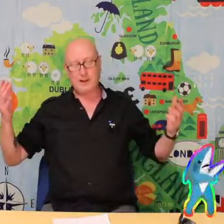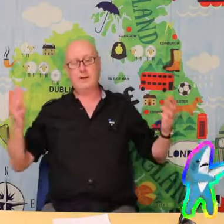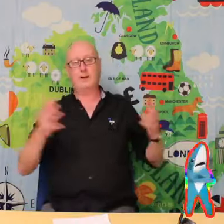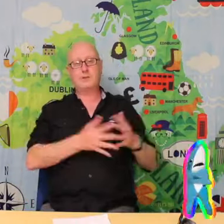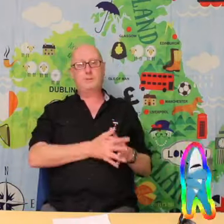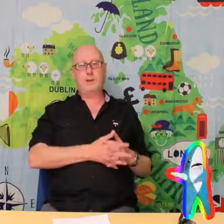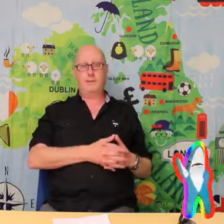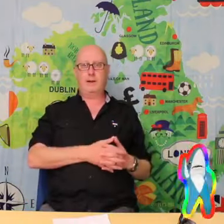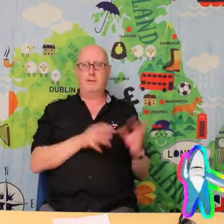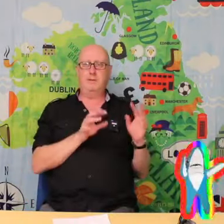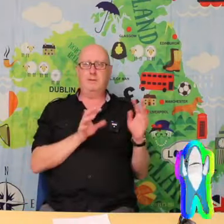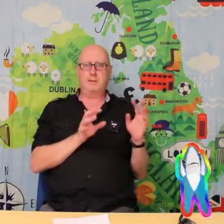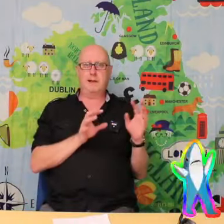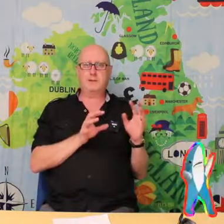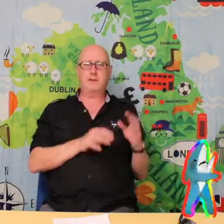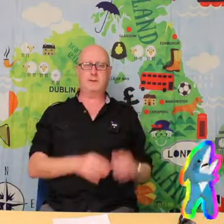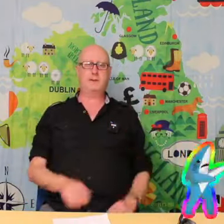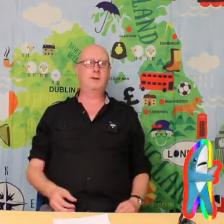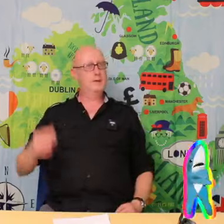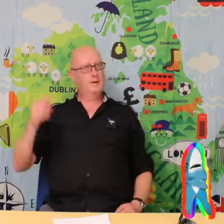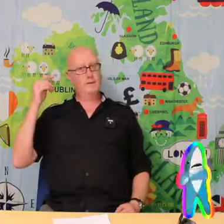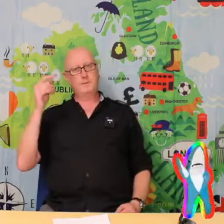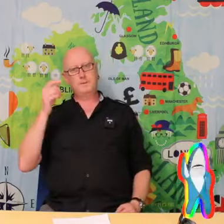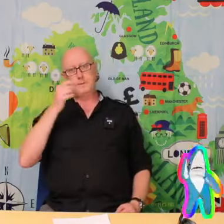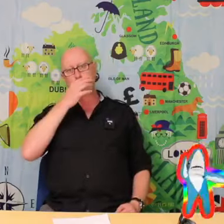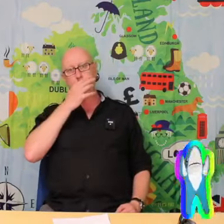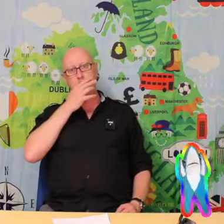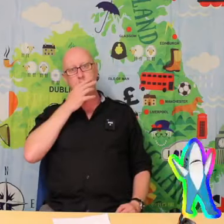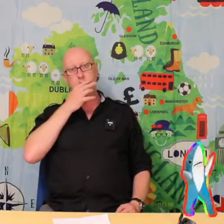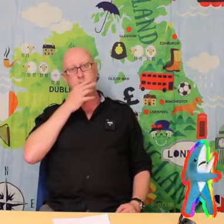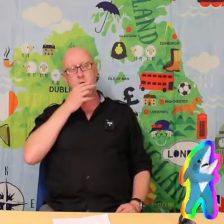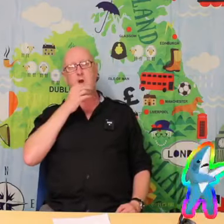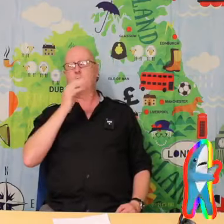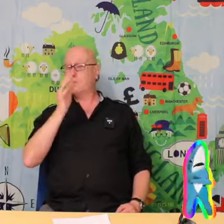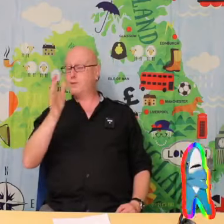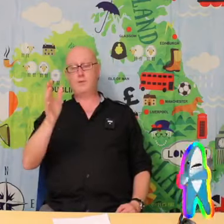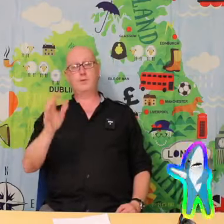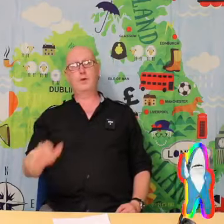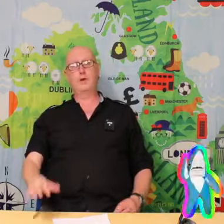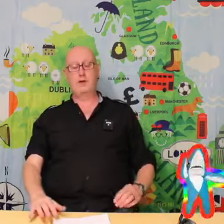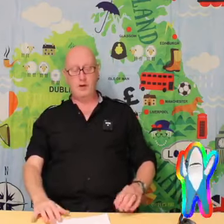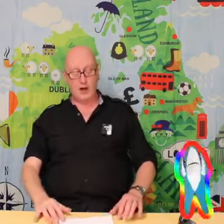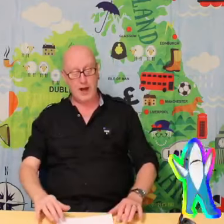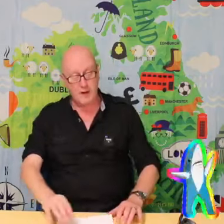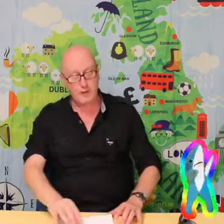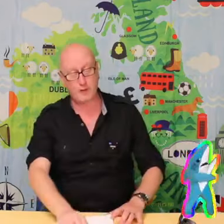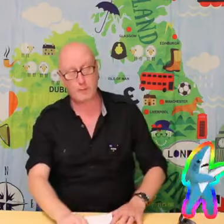know, some people will be like, oh, can't do anything. And as we keep on saying, if you haven't been on the site for a while, when you come back, it'll be totally different.